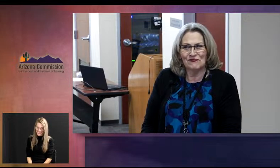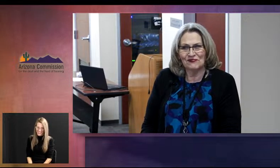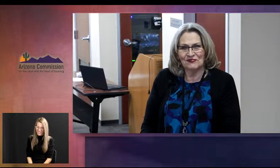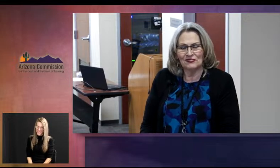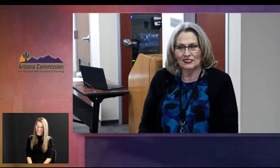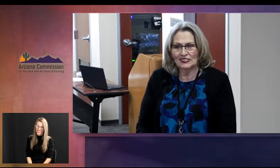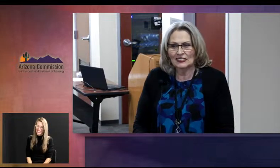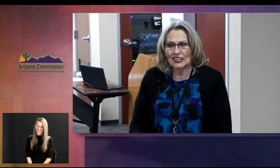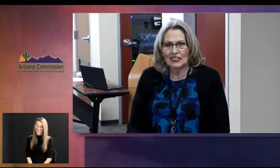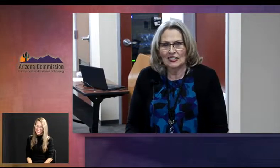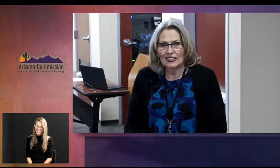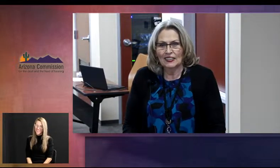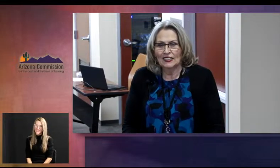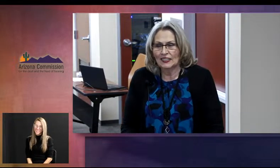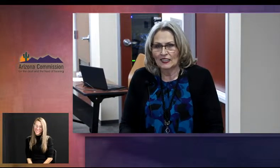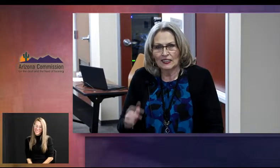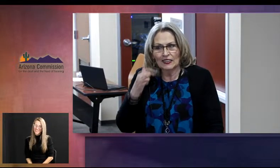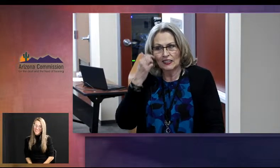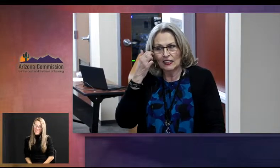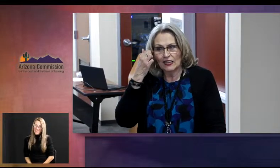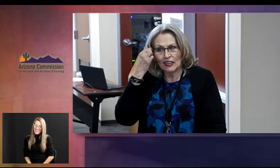Okay.